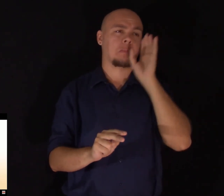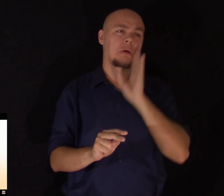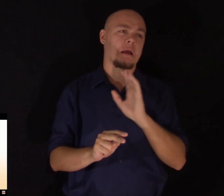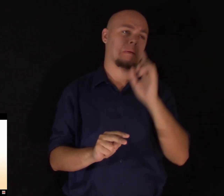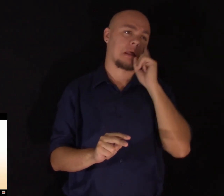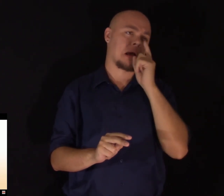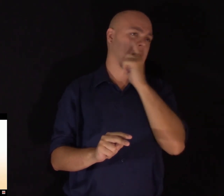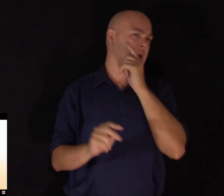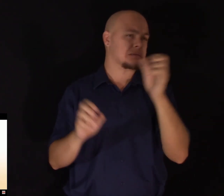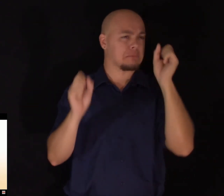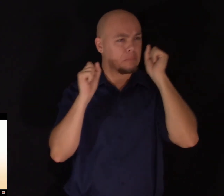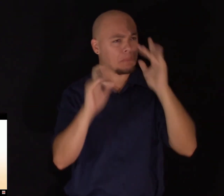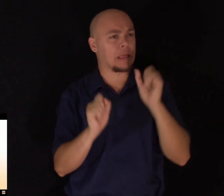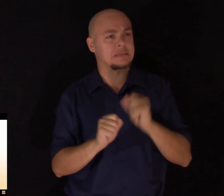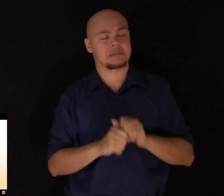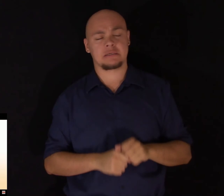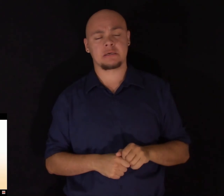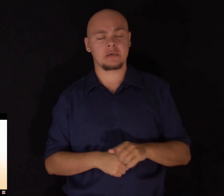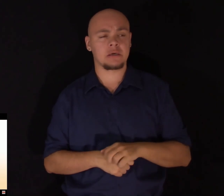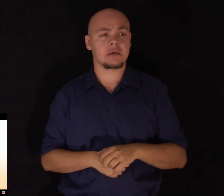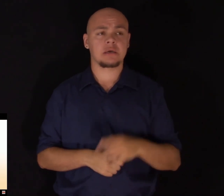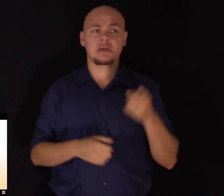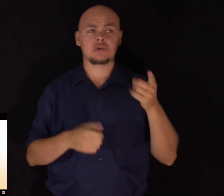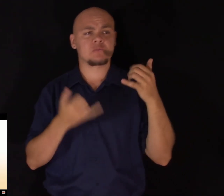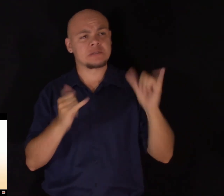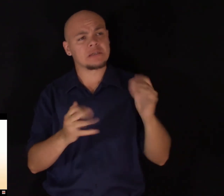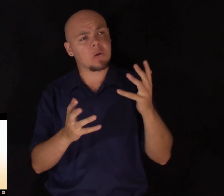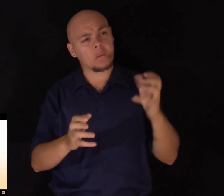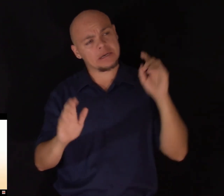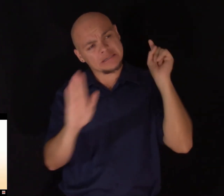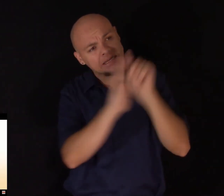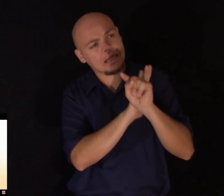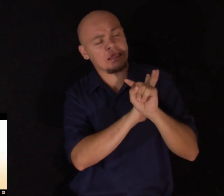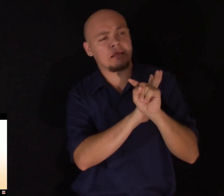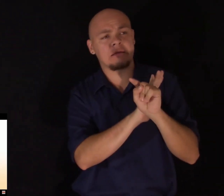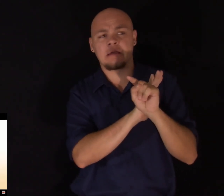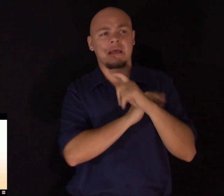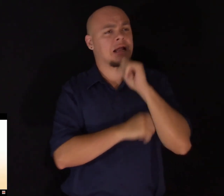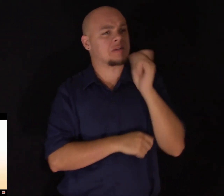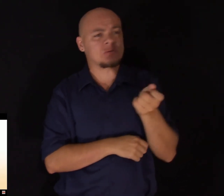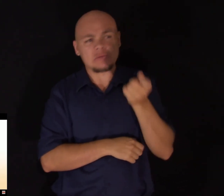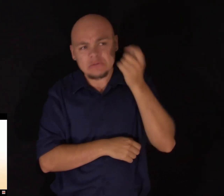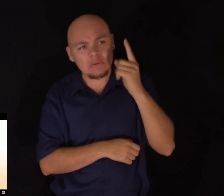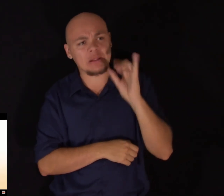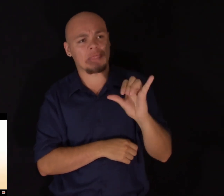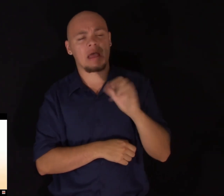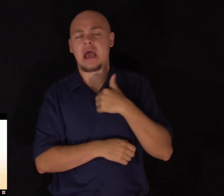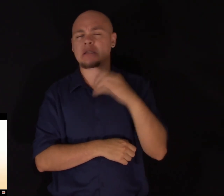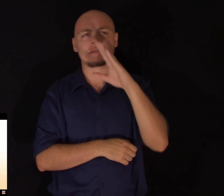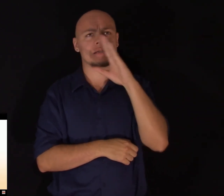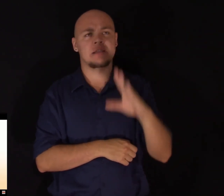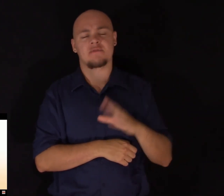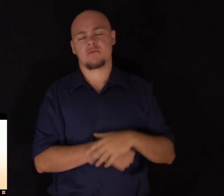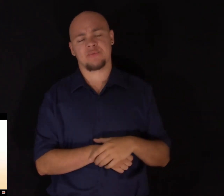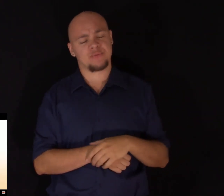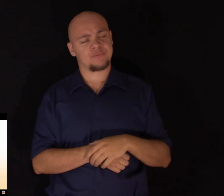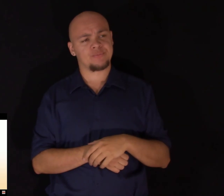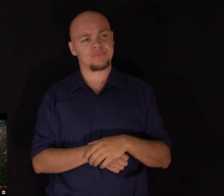and you still wanted to kill her. And I don't understand it, and I never will.